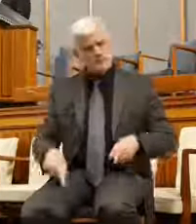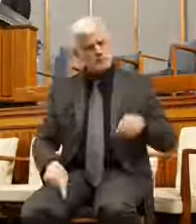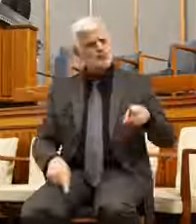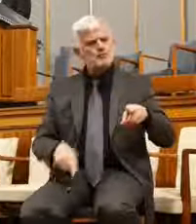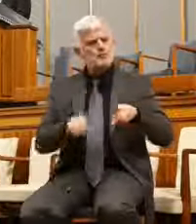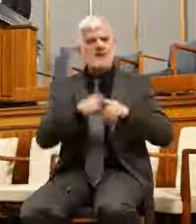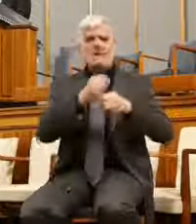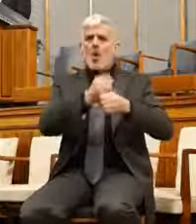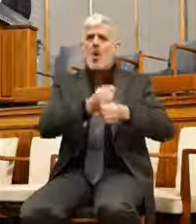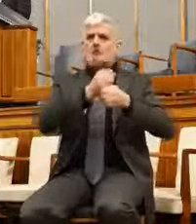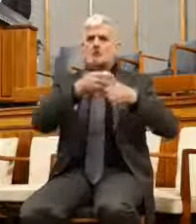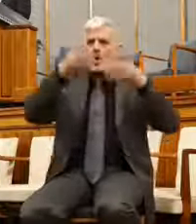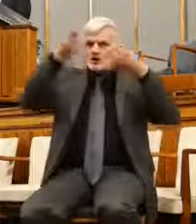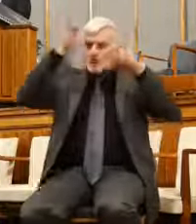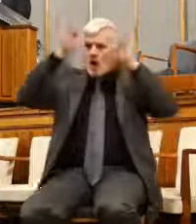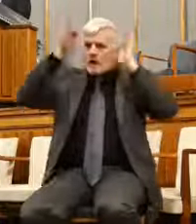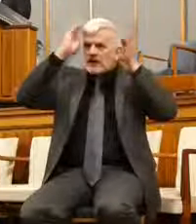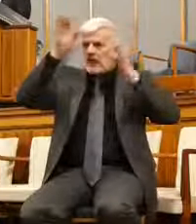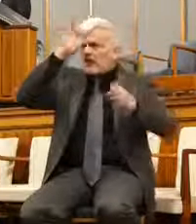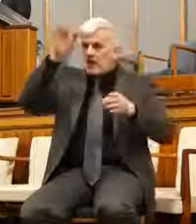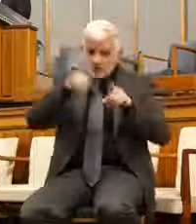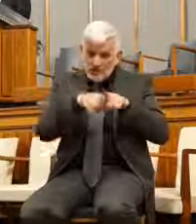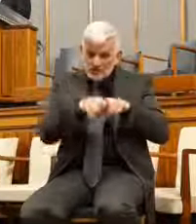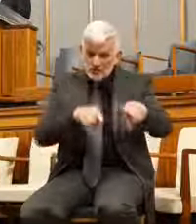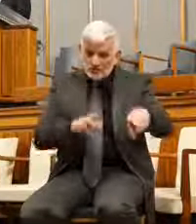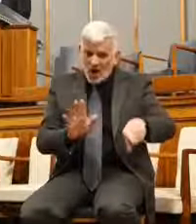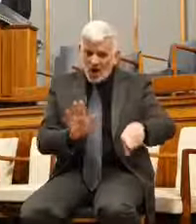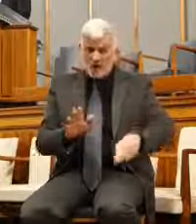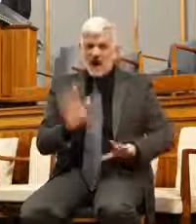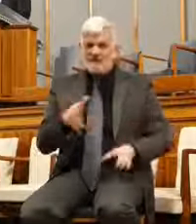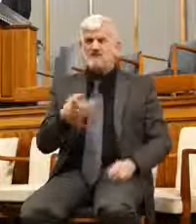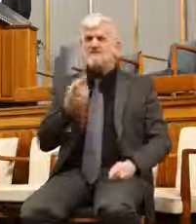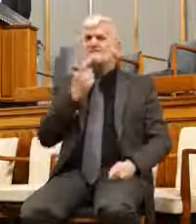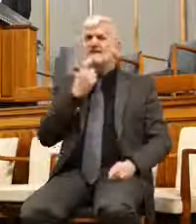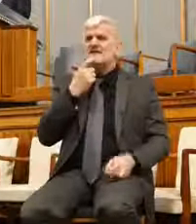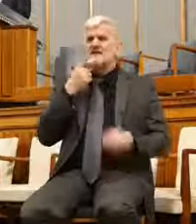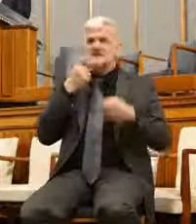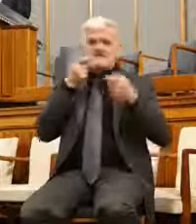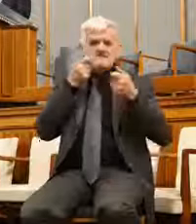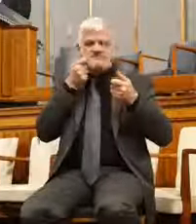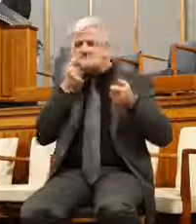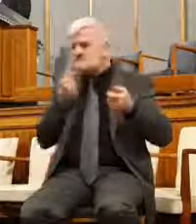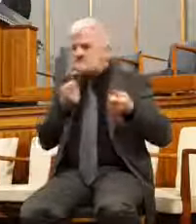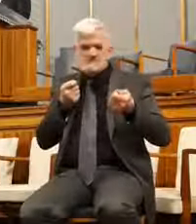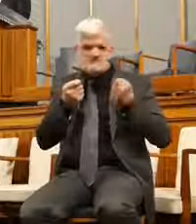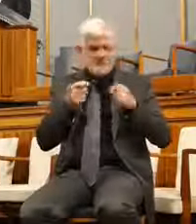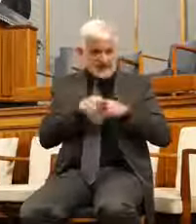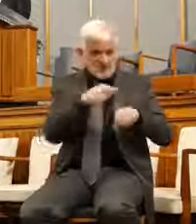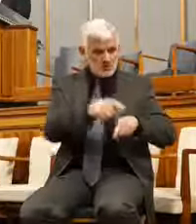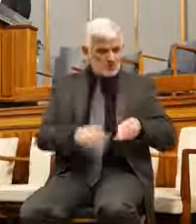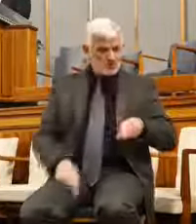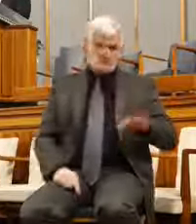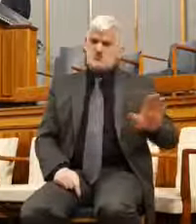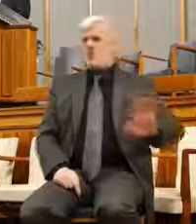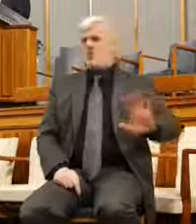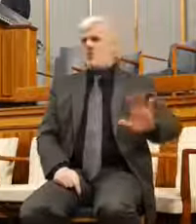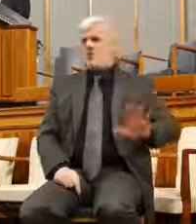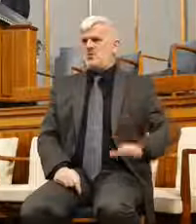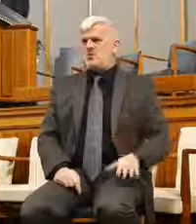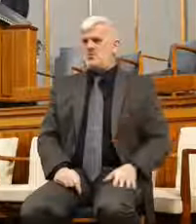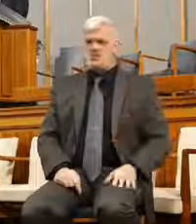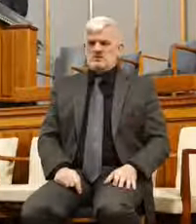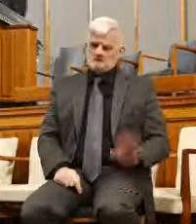the mule, which have no understanding, whose mouth must be held in with bit and bridle, lest they come near